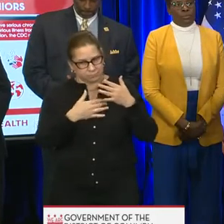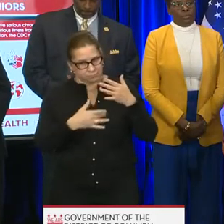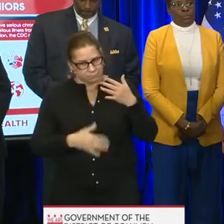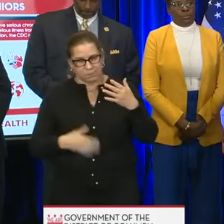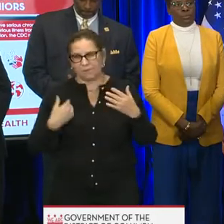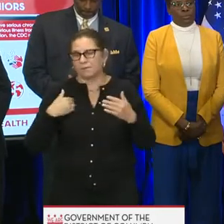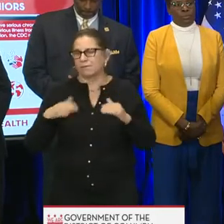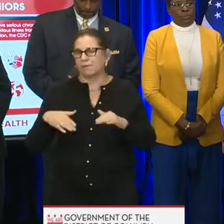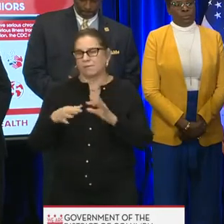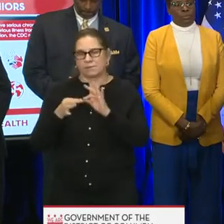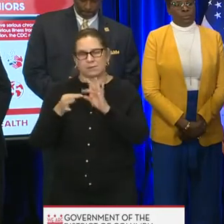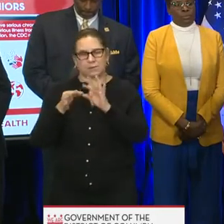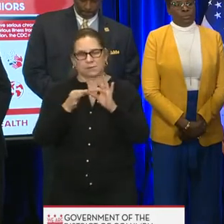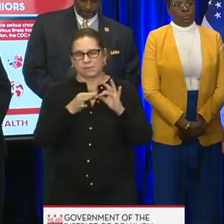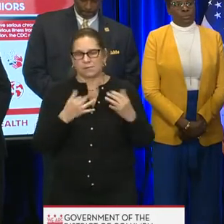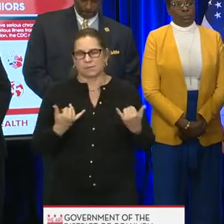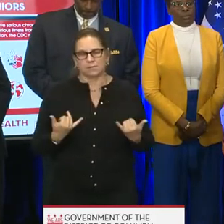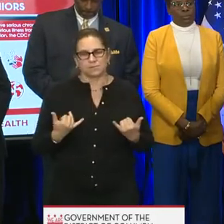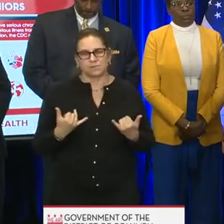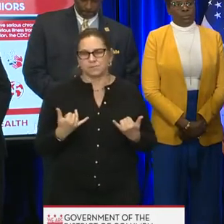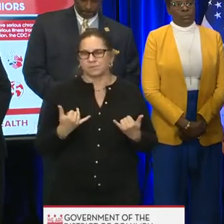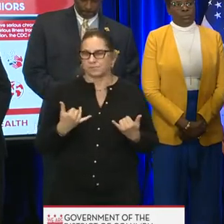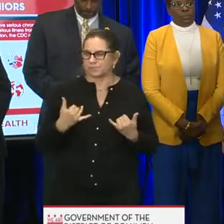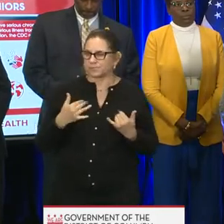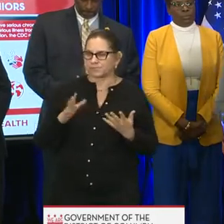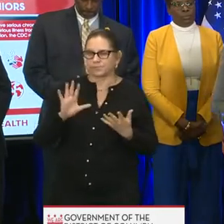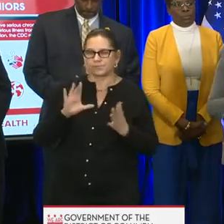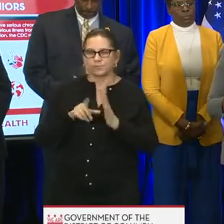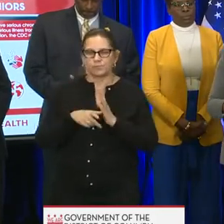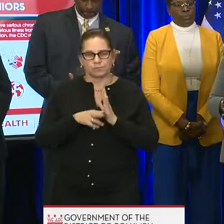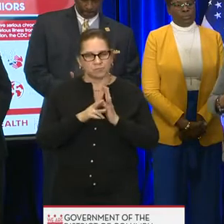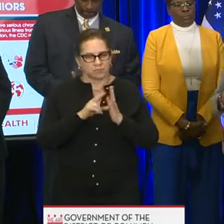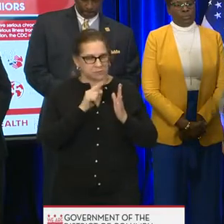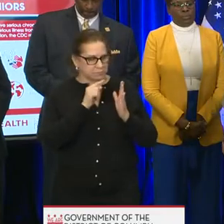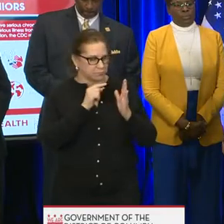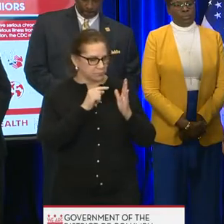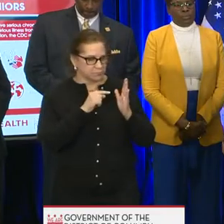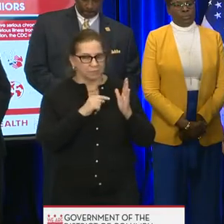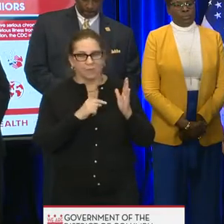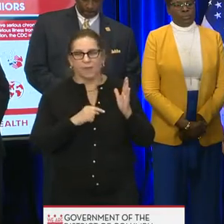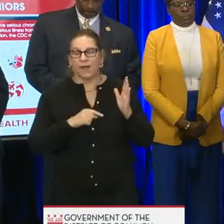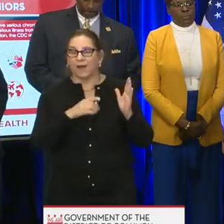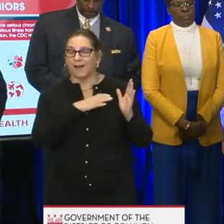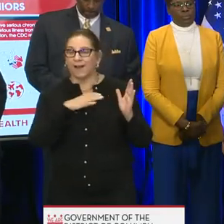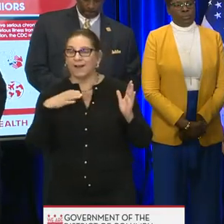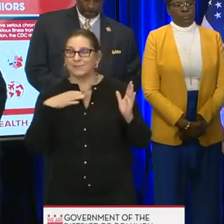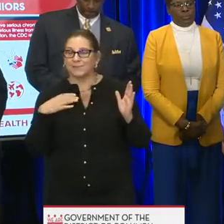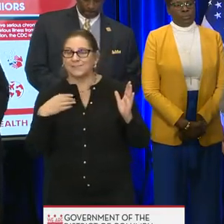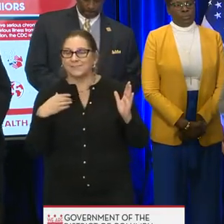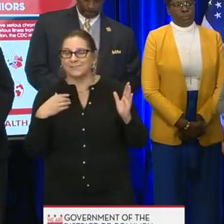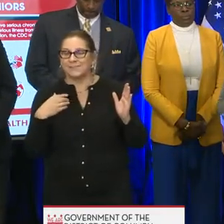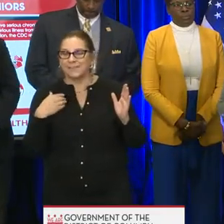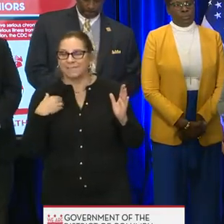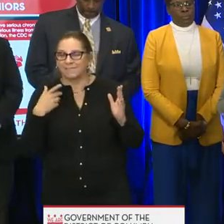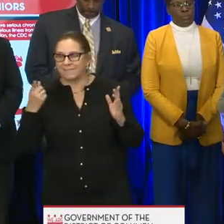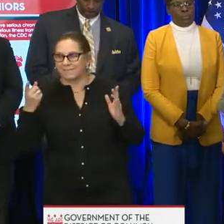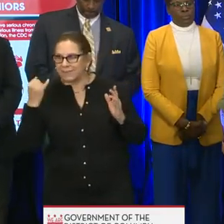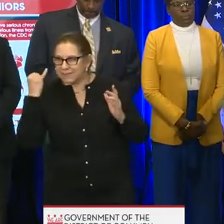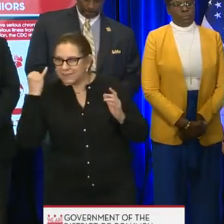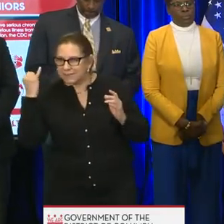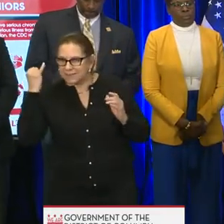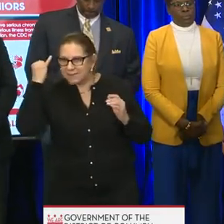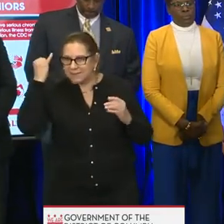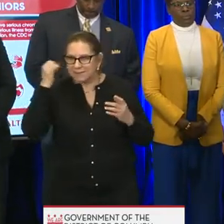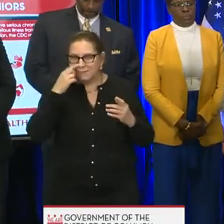will review what's in front of the Congress and the things that we can do locally, that we can sustain locally,